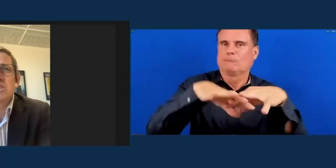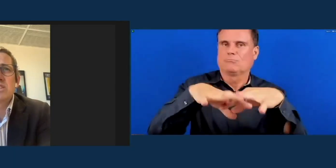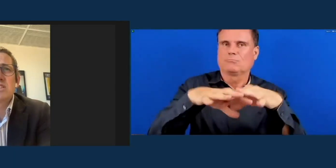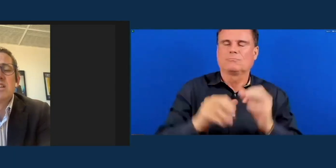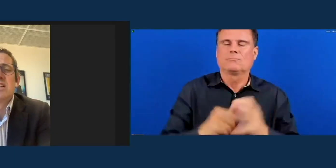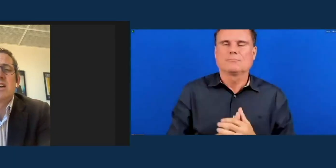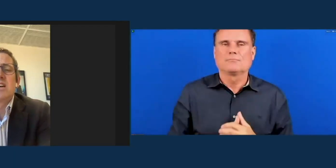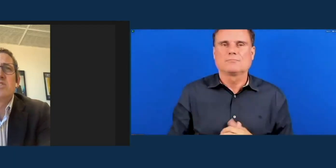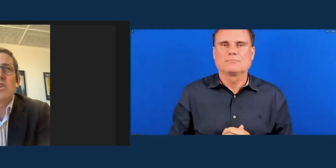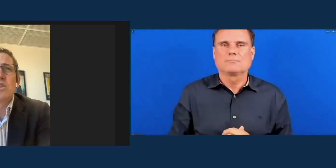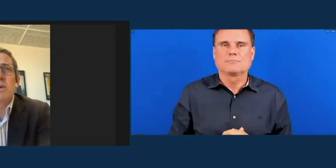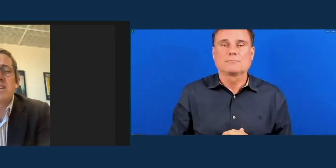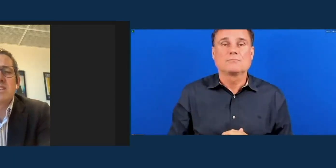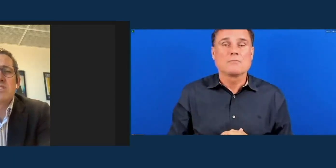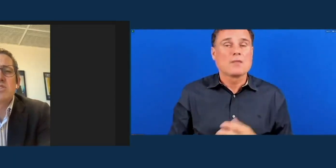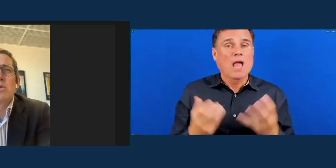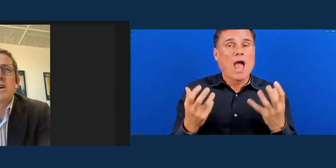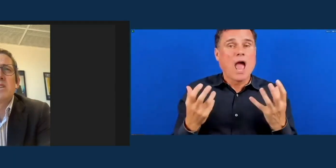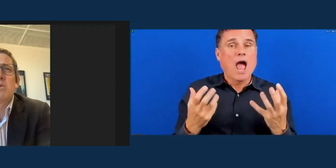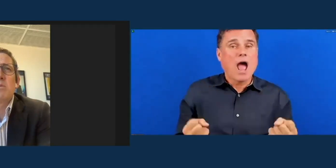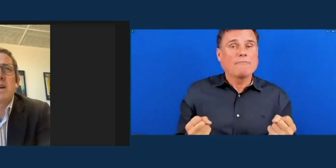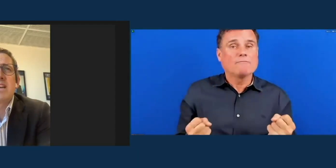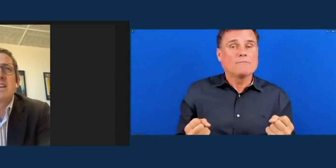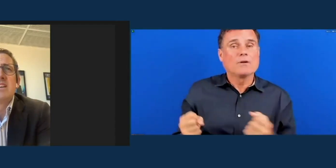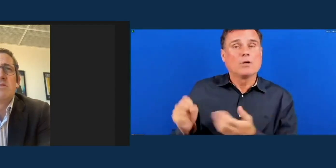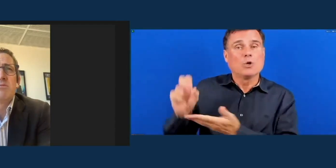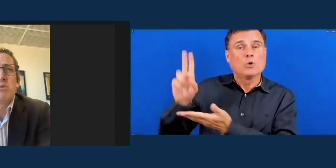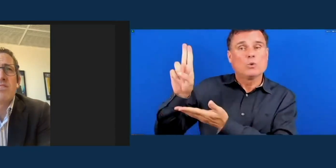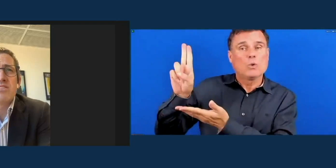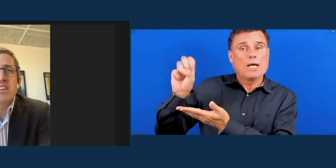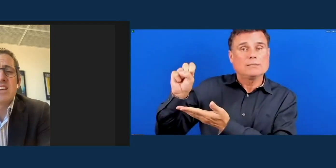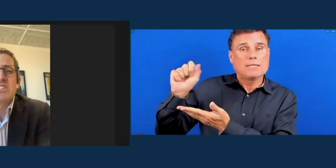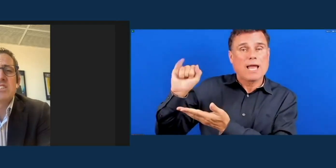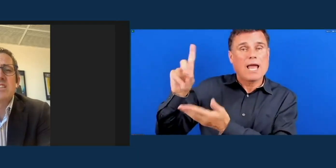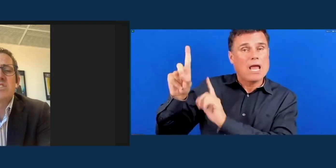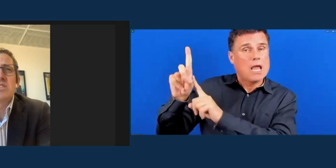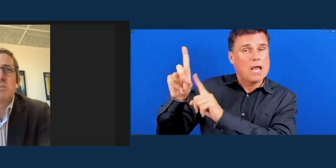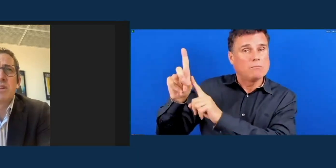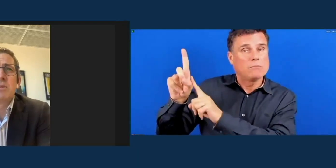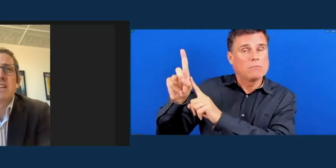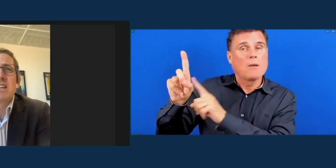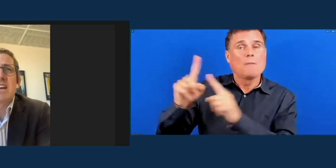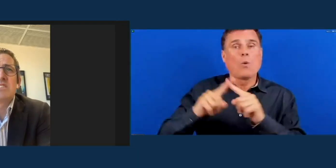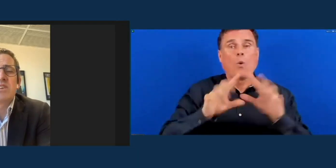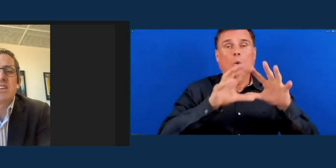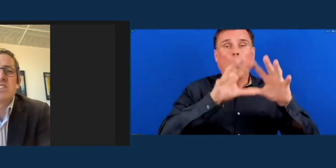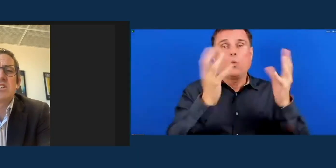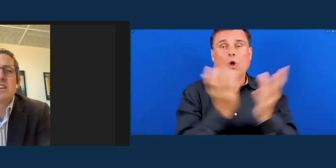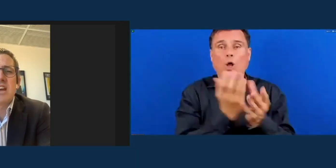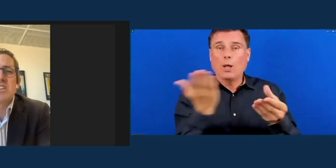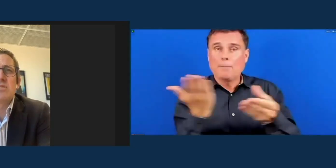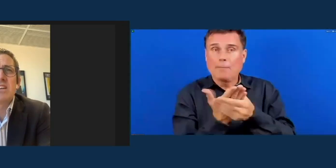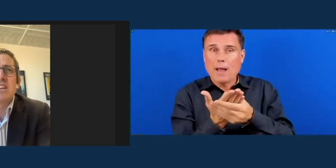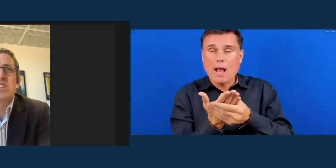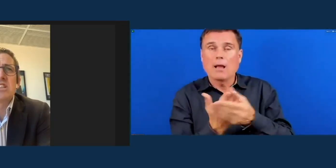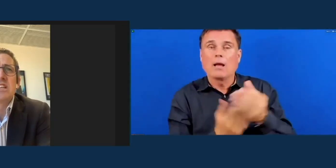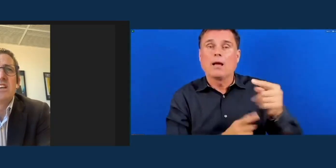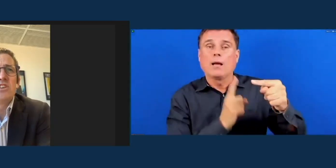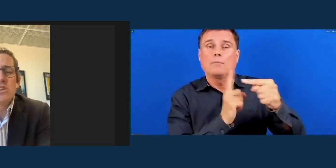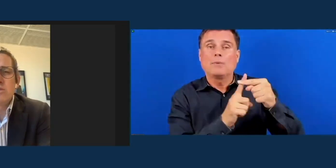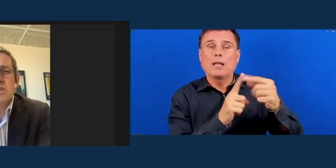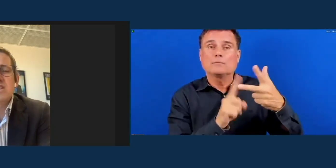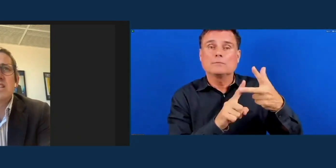USAID missions, donor partners such as Norway and the World Bank, private foundations such as the Bill and Melinda Gates Foundation and Asia